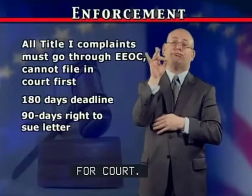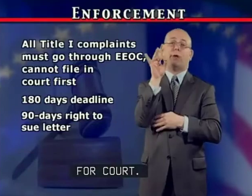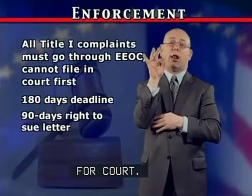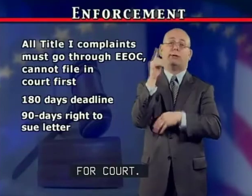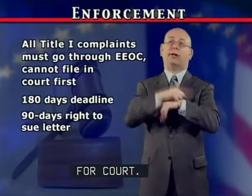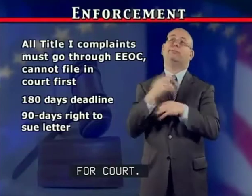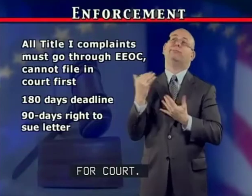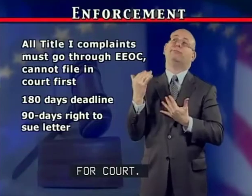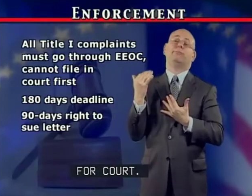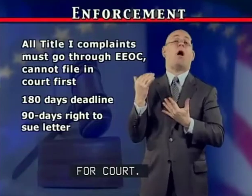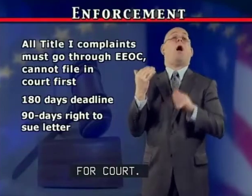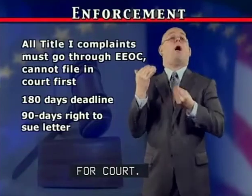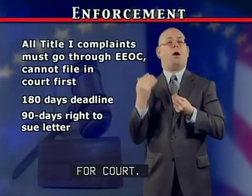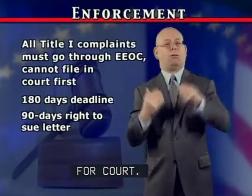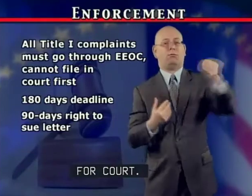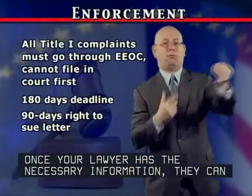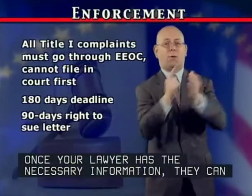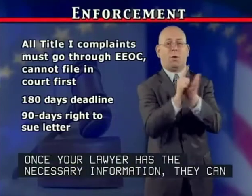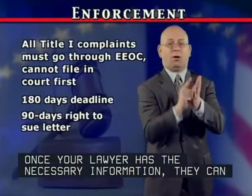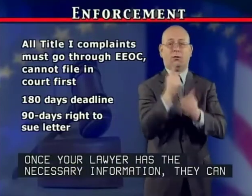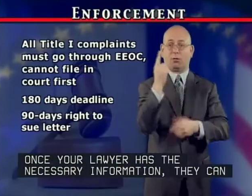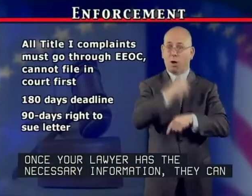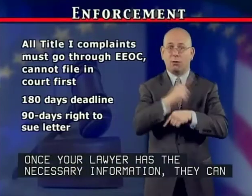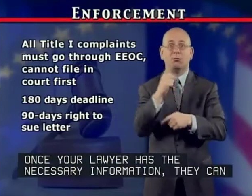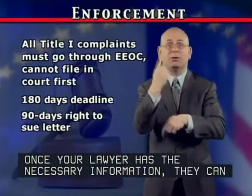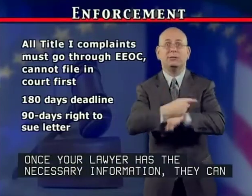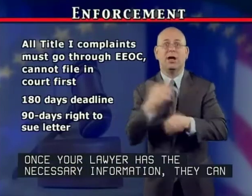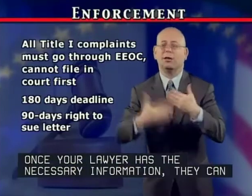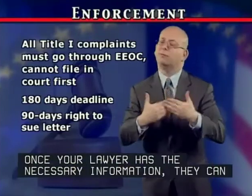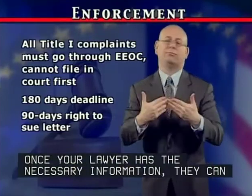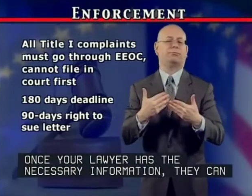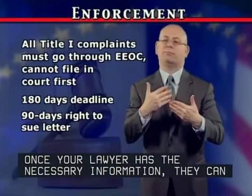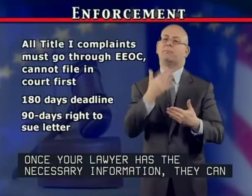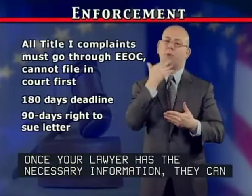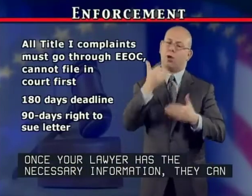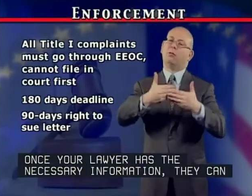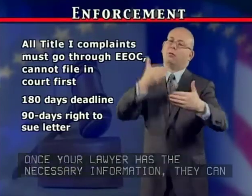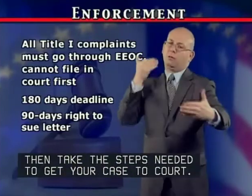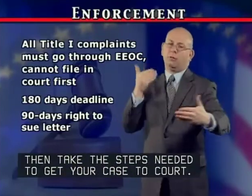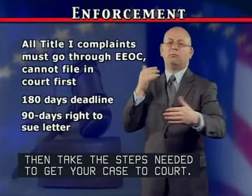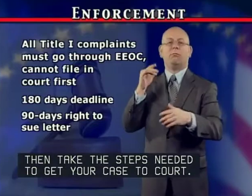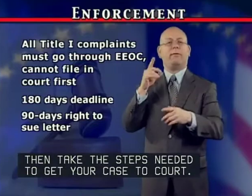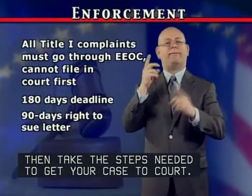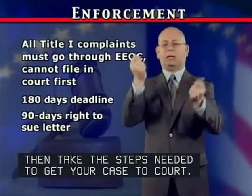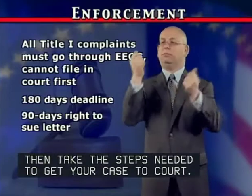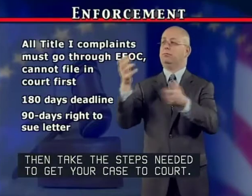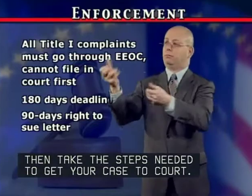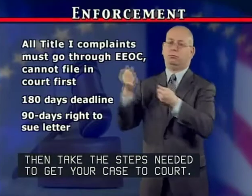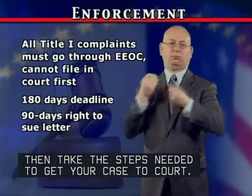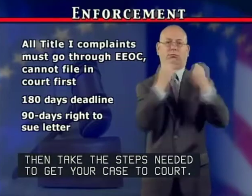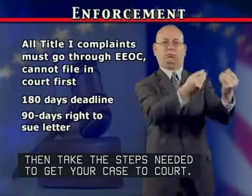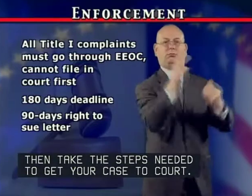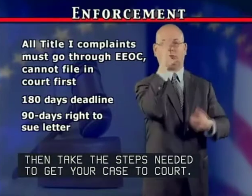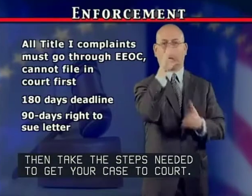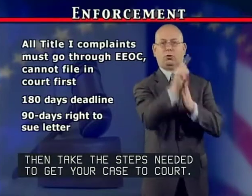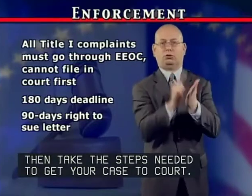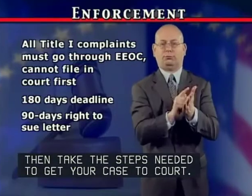court. Once your lawyer has the necessary information, they can then take the steps needed to get your case to